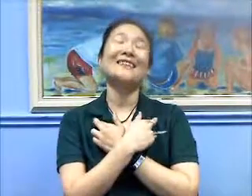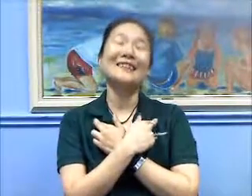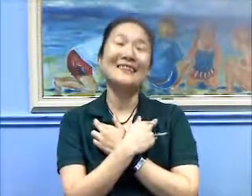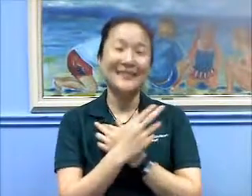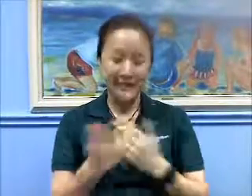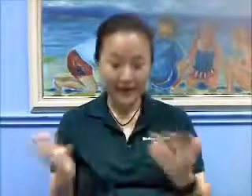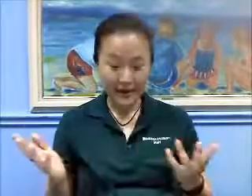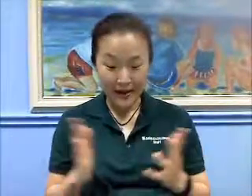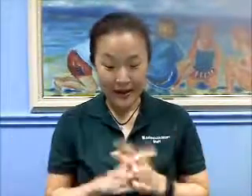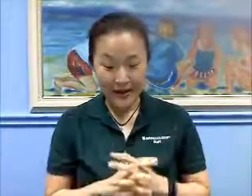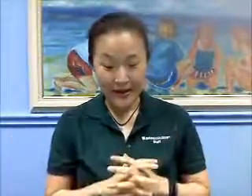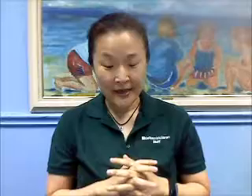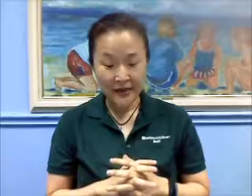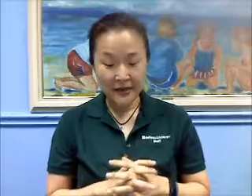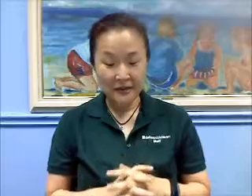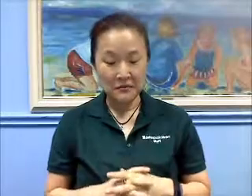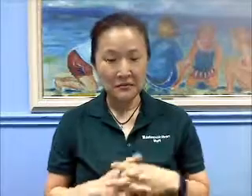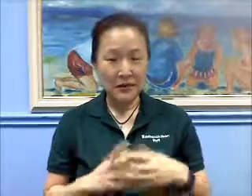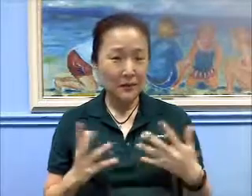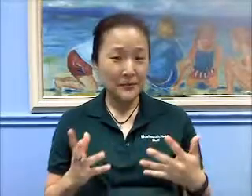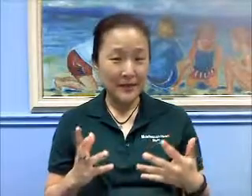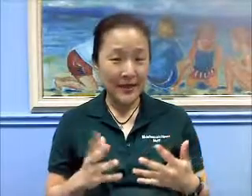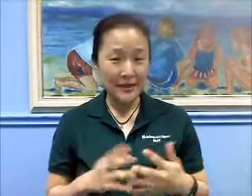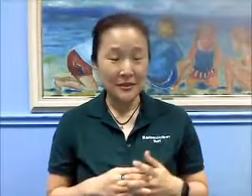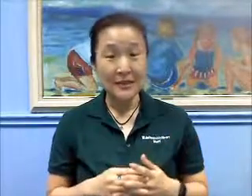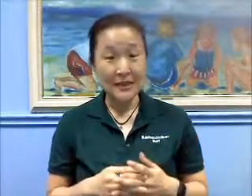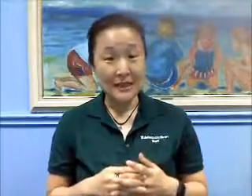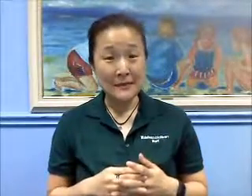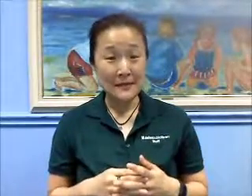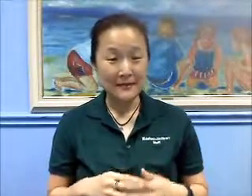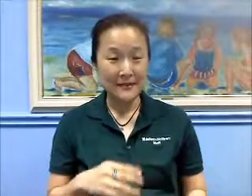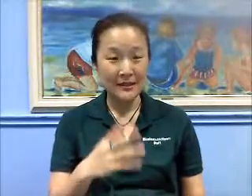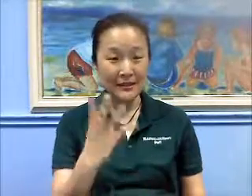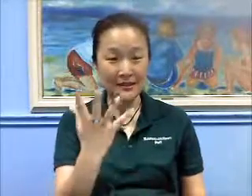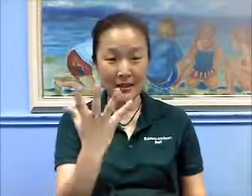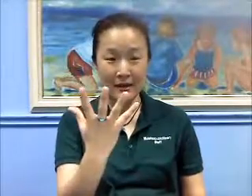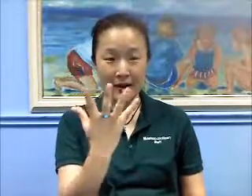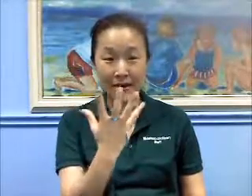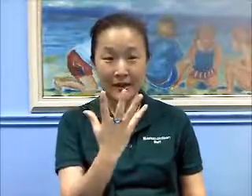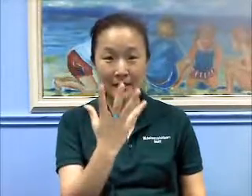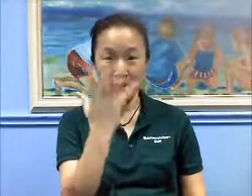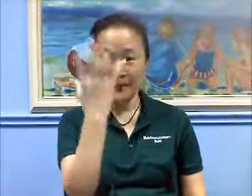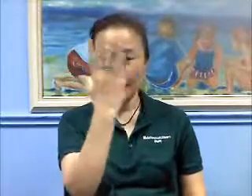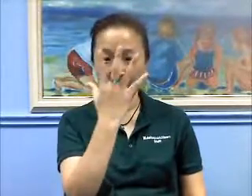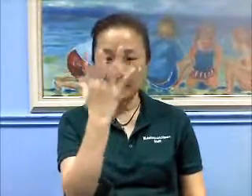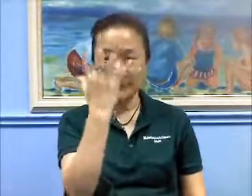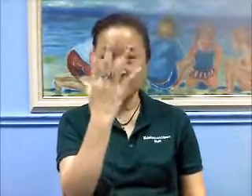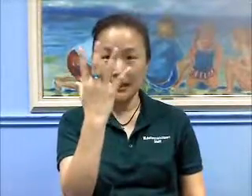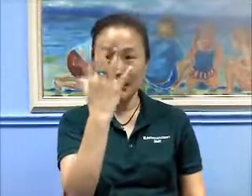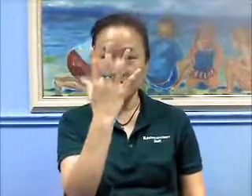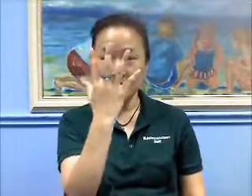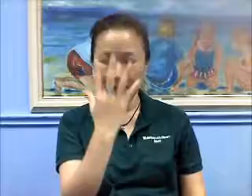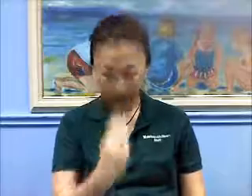relaxing. And then if you over-relax, you can sleep. And so you take a hand like this, like you're being hypnotized, and you fall